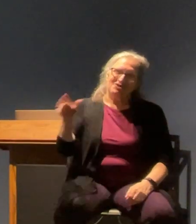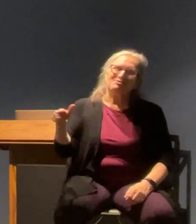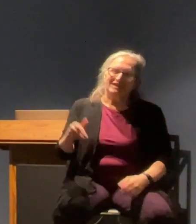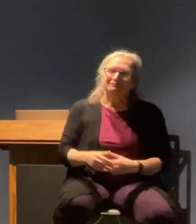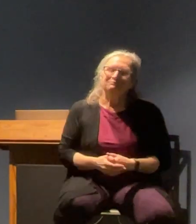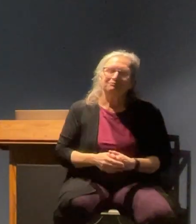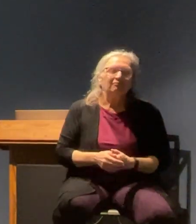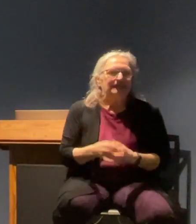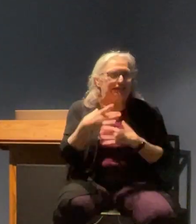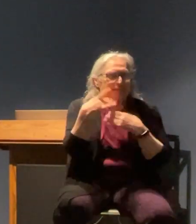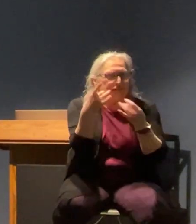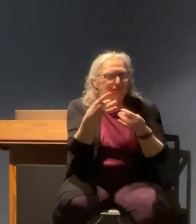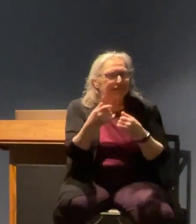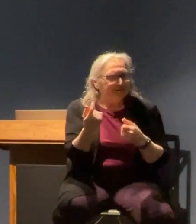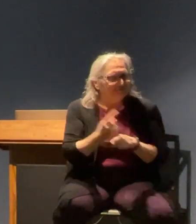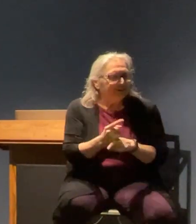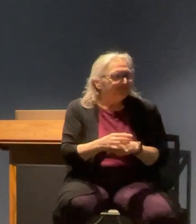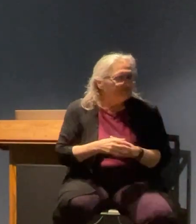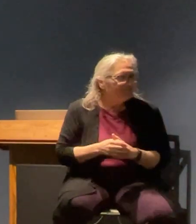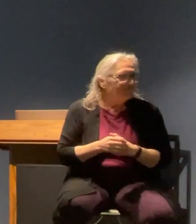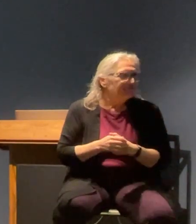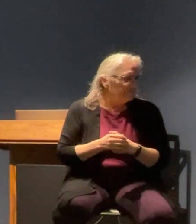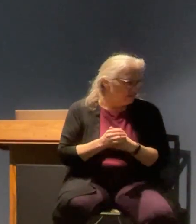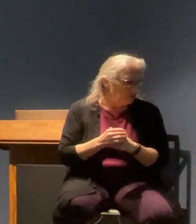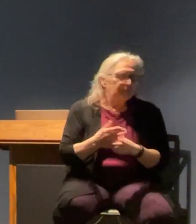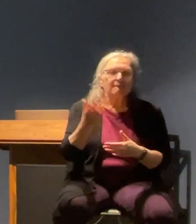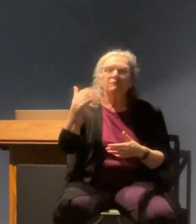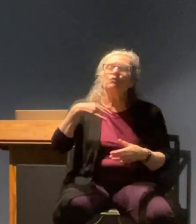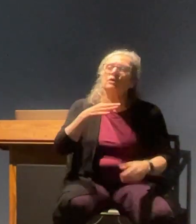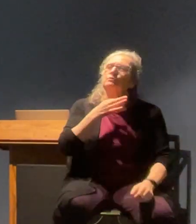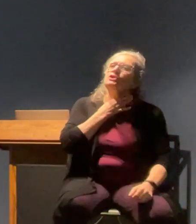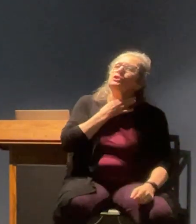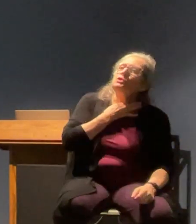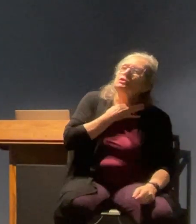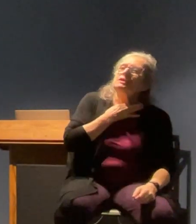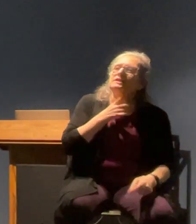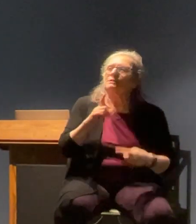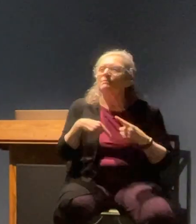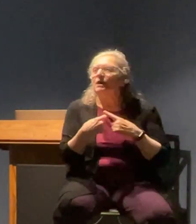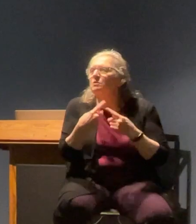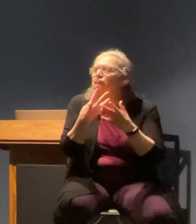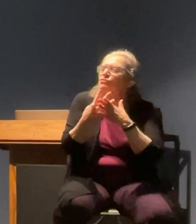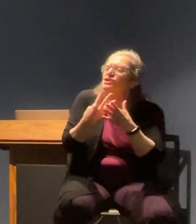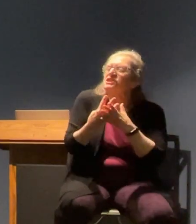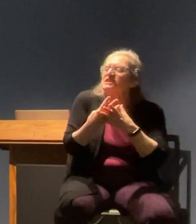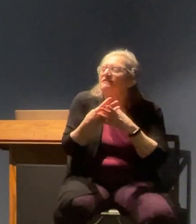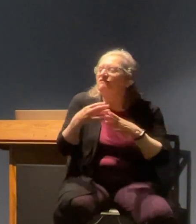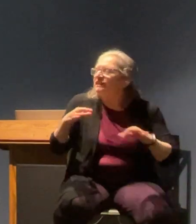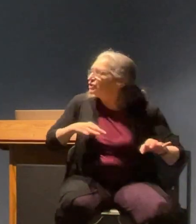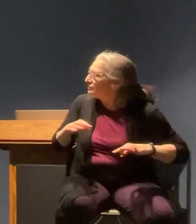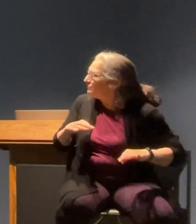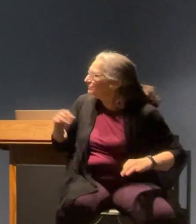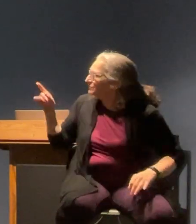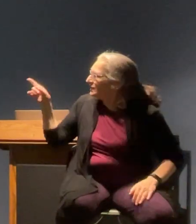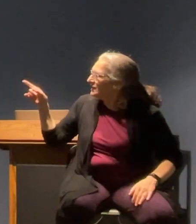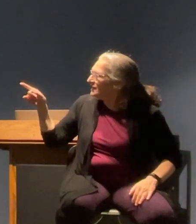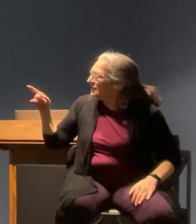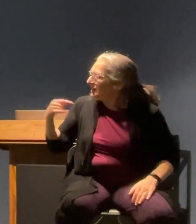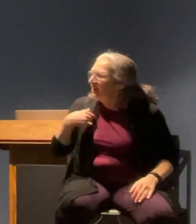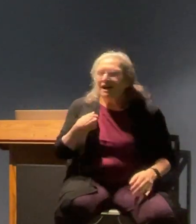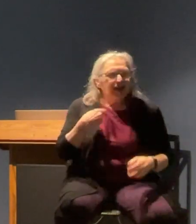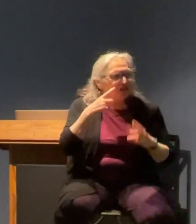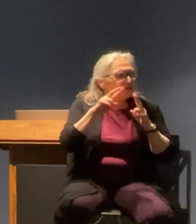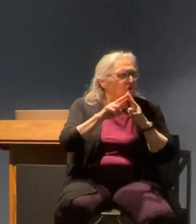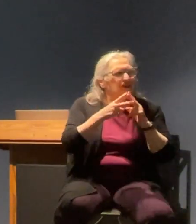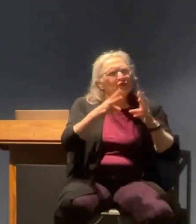So interestingly, right, before I was a curious learner of prison fashion. This is where my interest, right? Yeah. I began to actually analyze